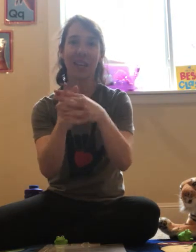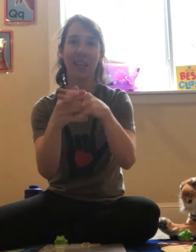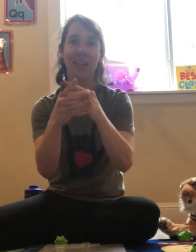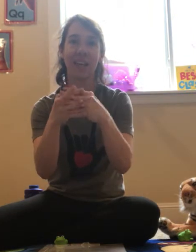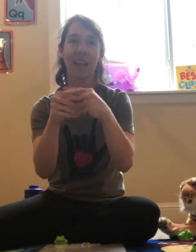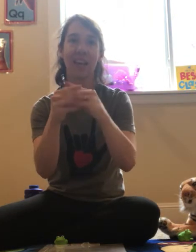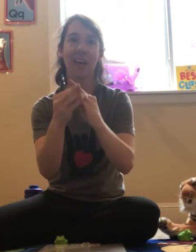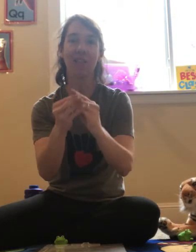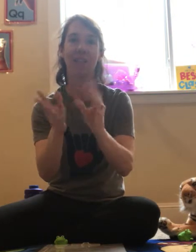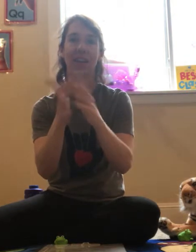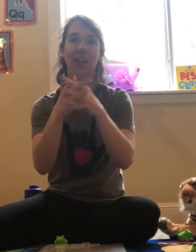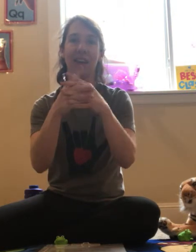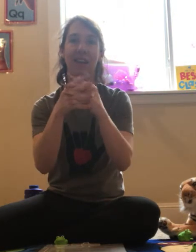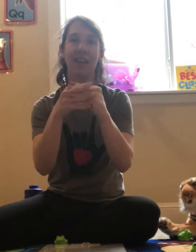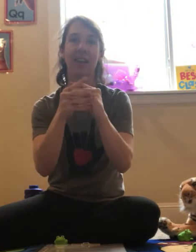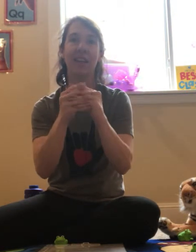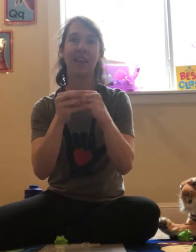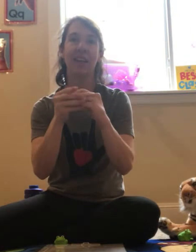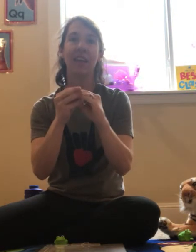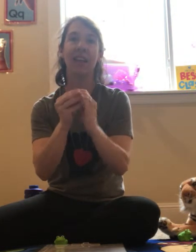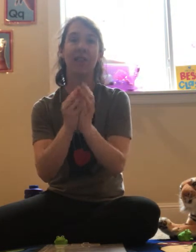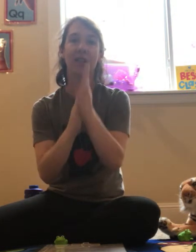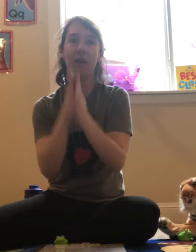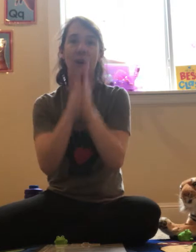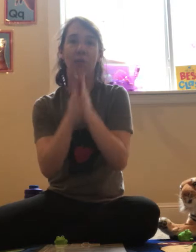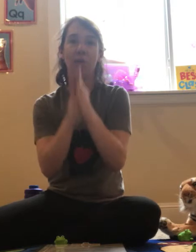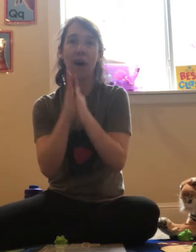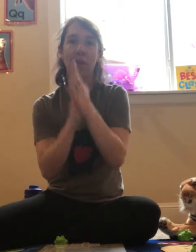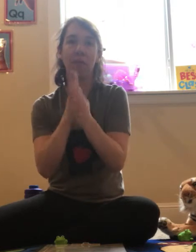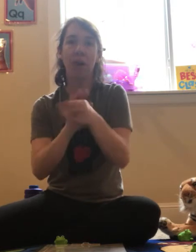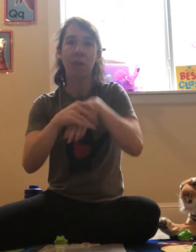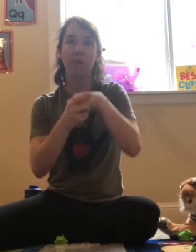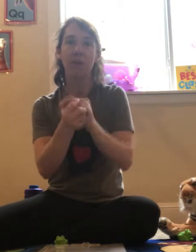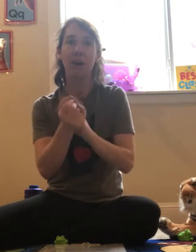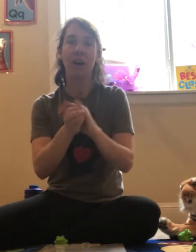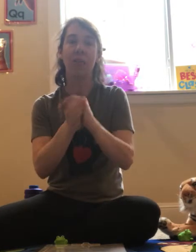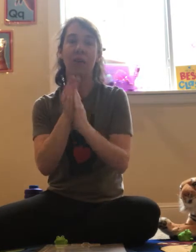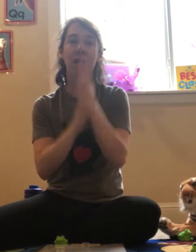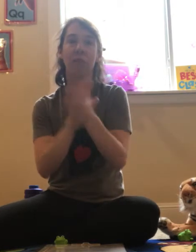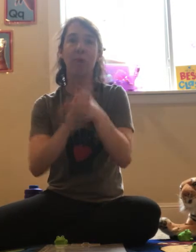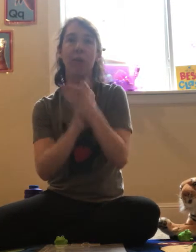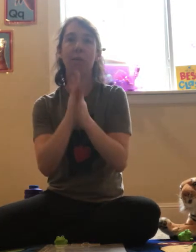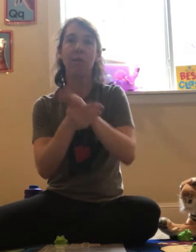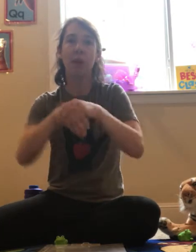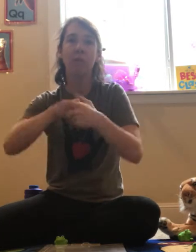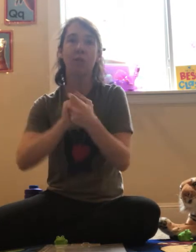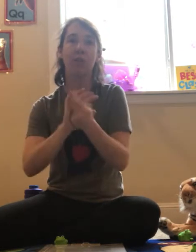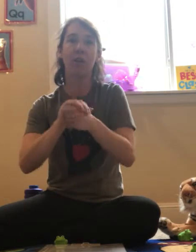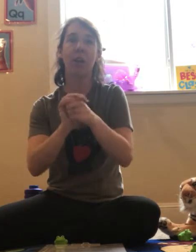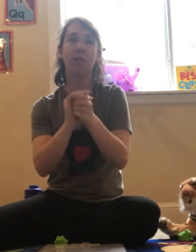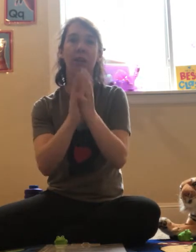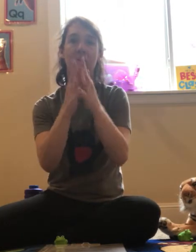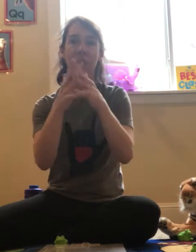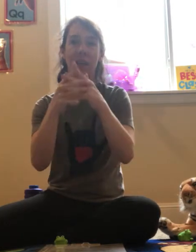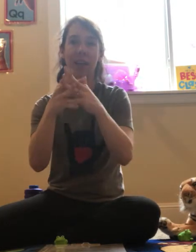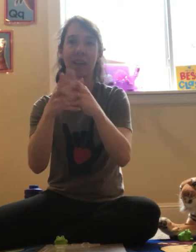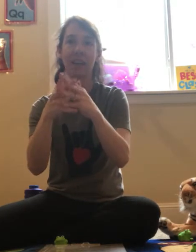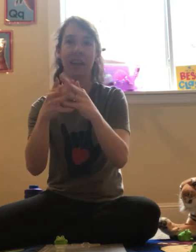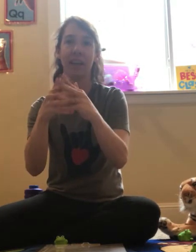in and out, in and out. Rub 'em, scrub 'em, scrub 'em, in and